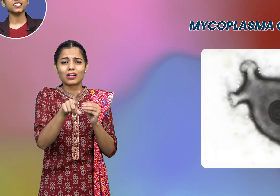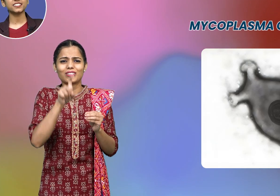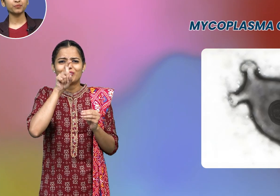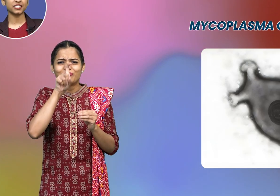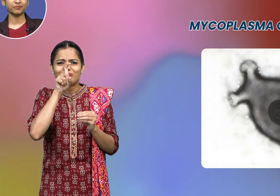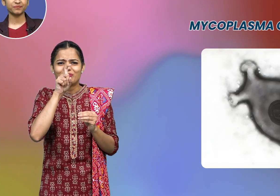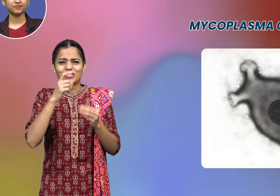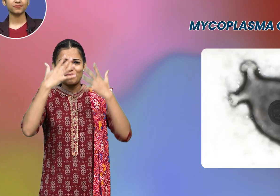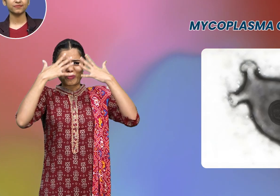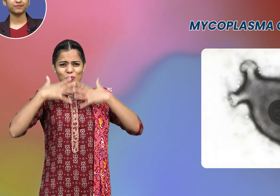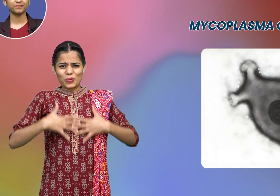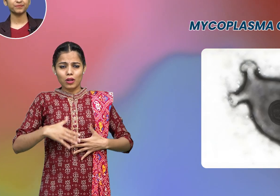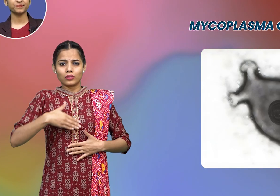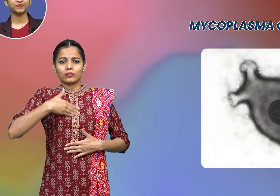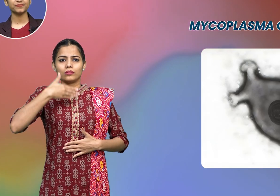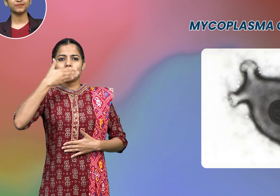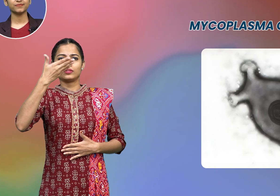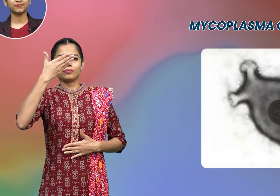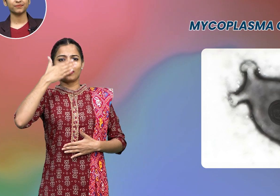Mycoplasma jelly-septicum.